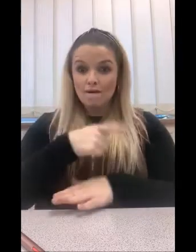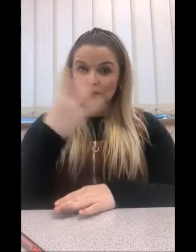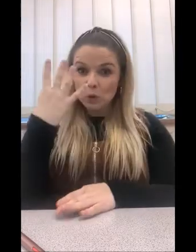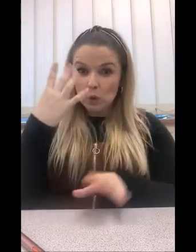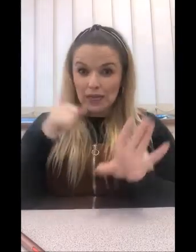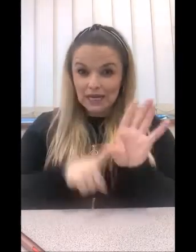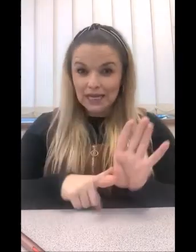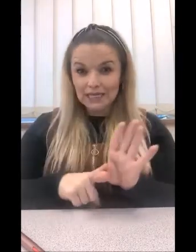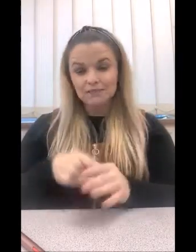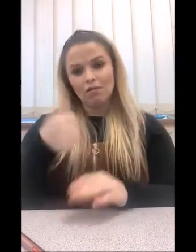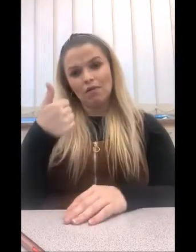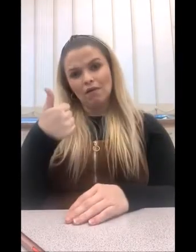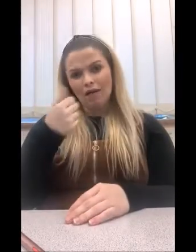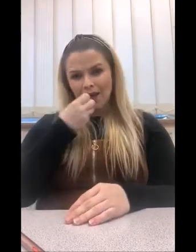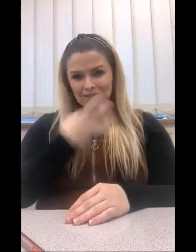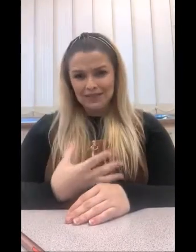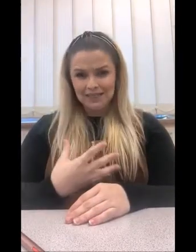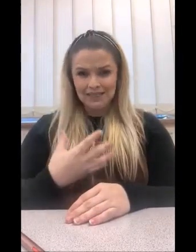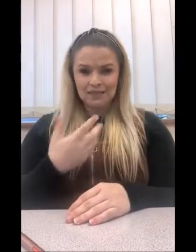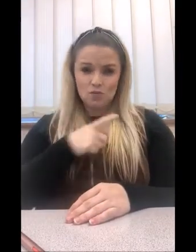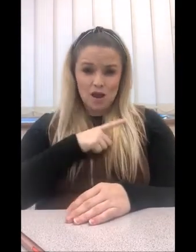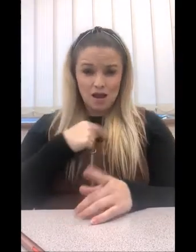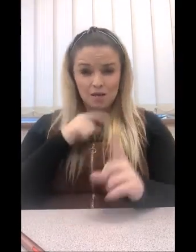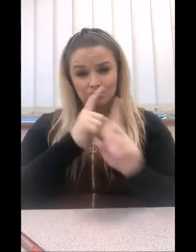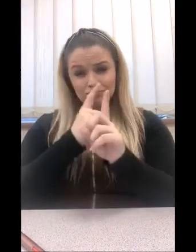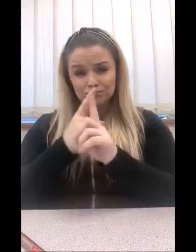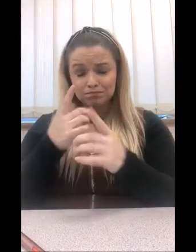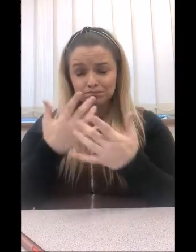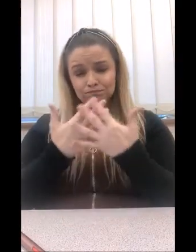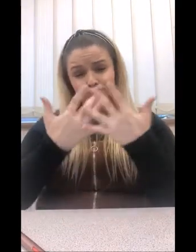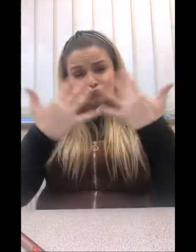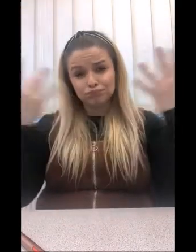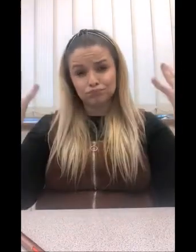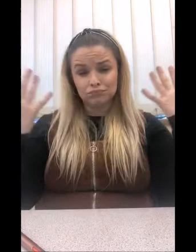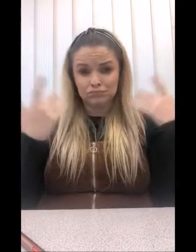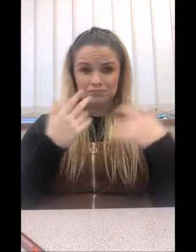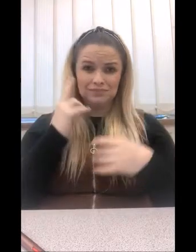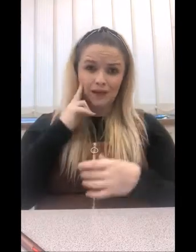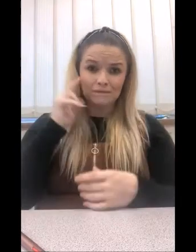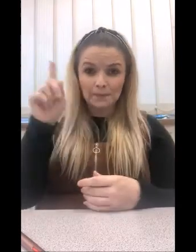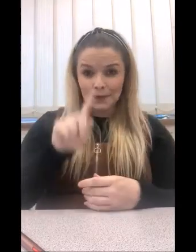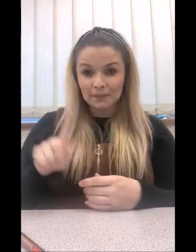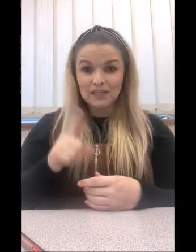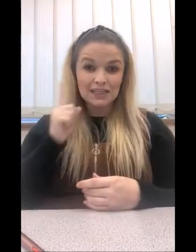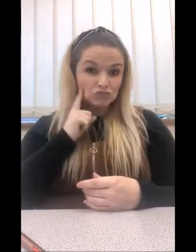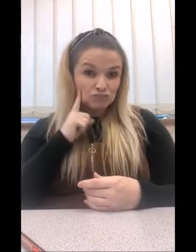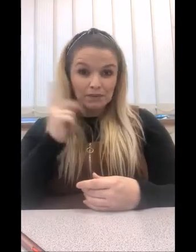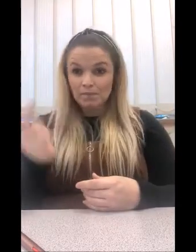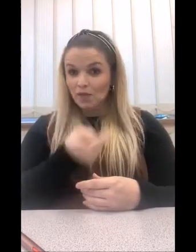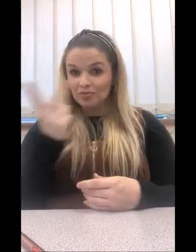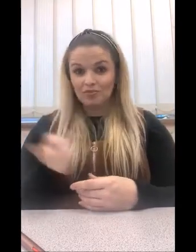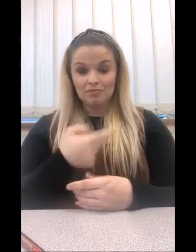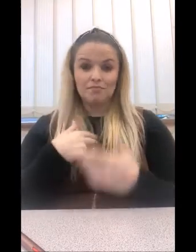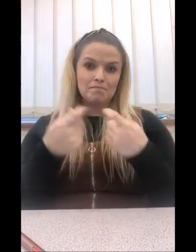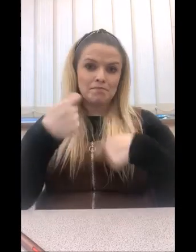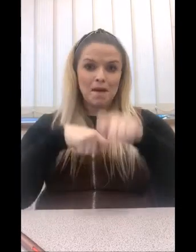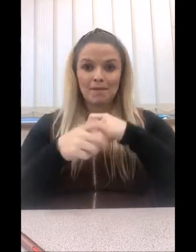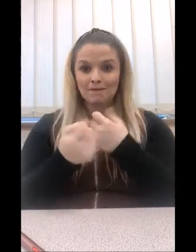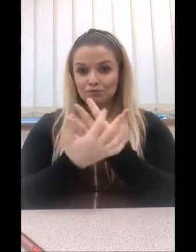things. I worked there for 4 years. It was lovely. I met so many deaf people and hearing people, and